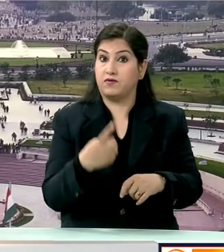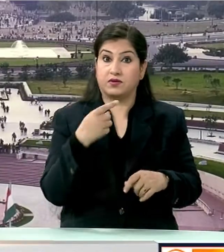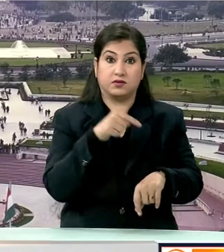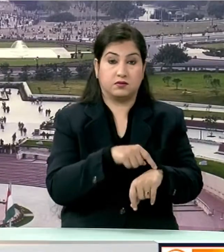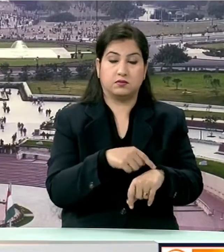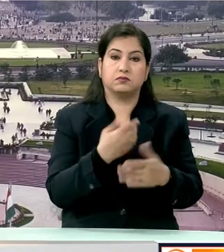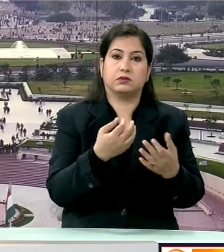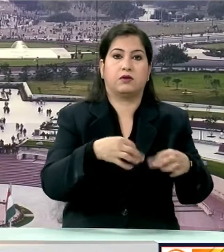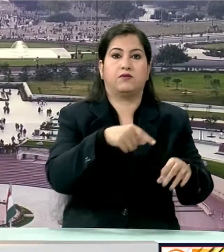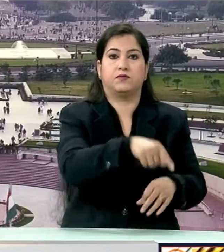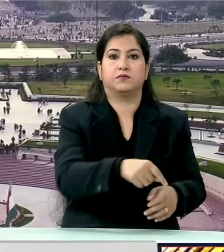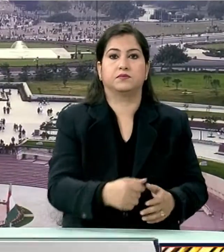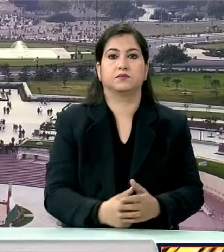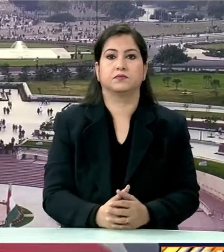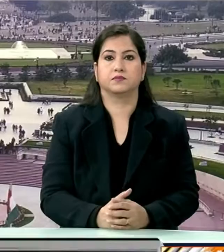their first appeal.